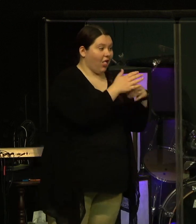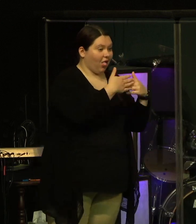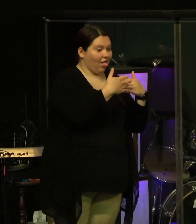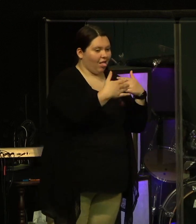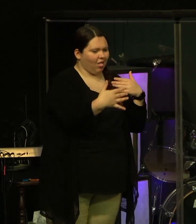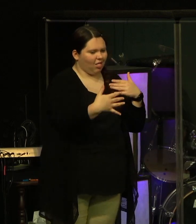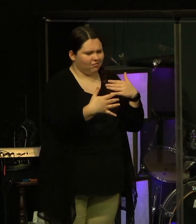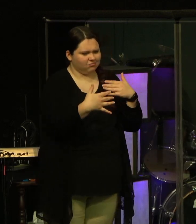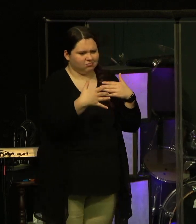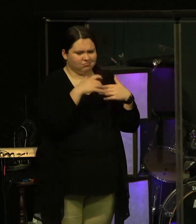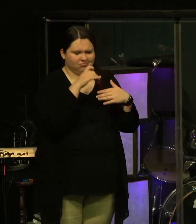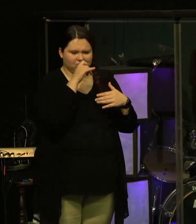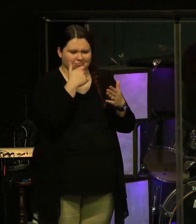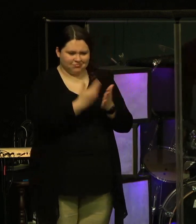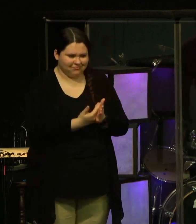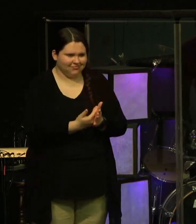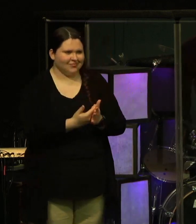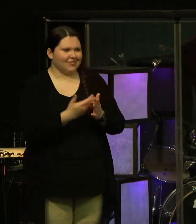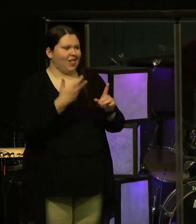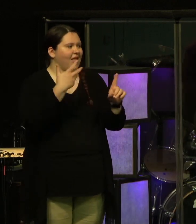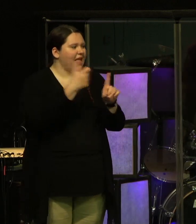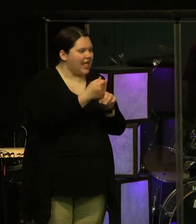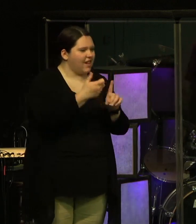poof. And it hits again.